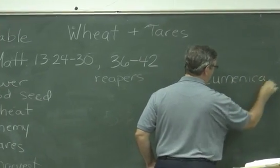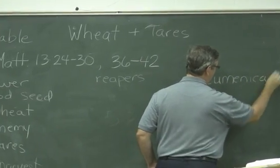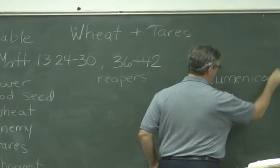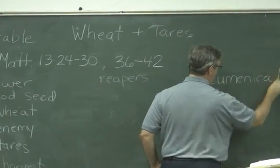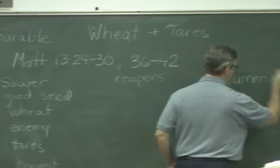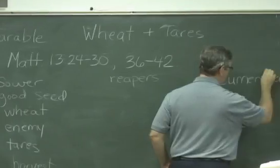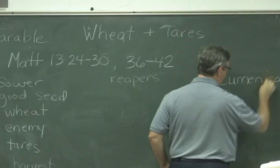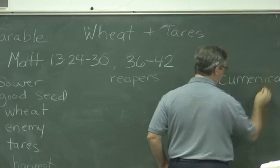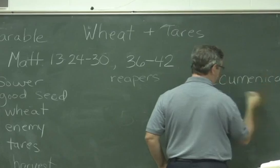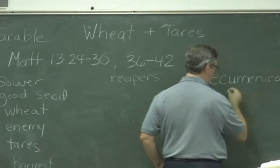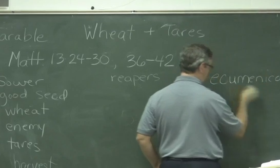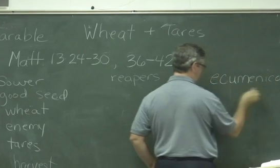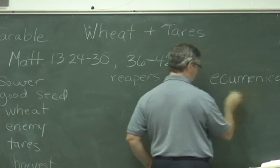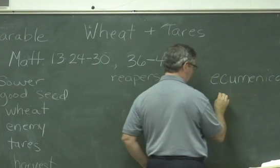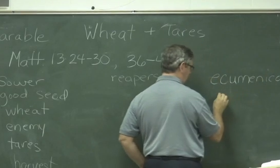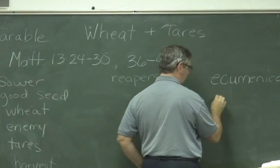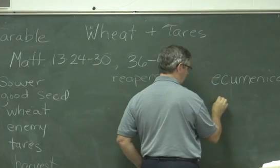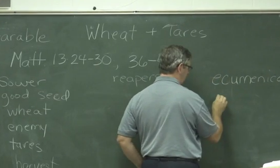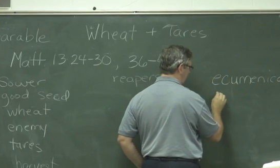so, yeah, we should stay away from them.